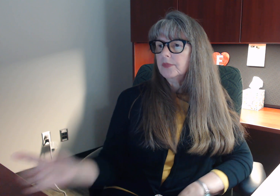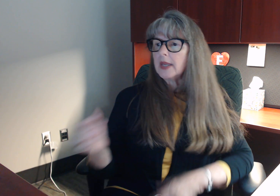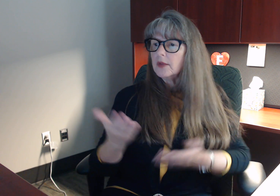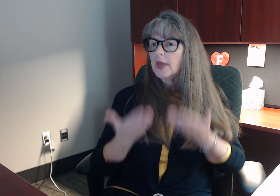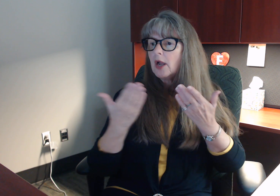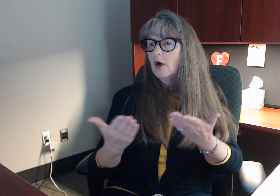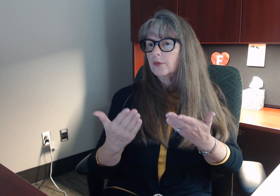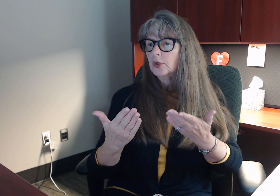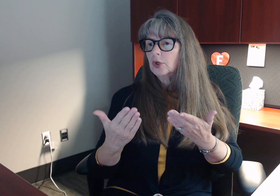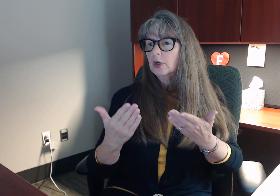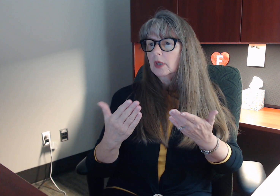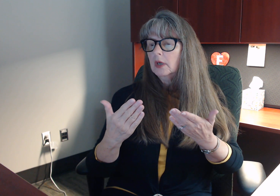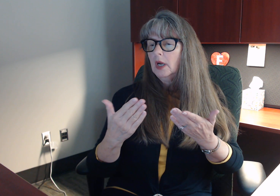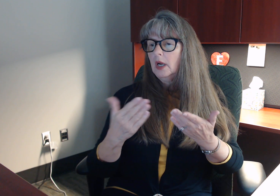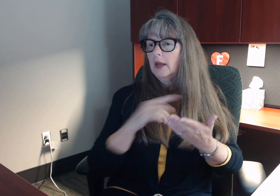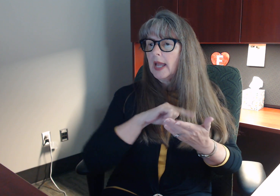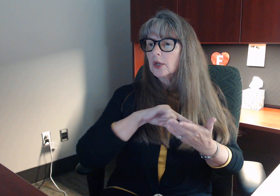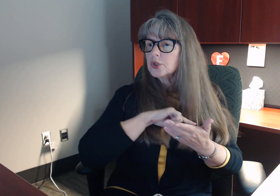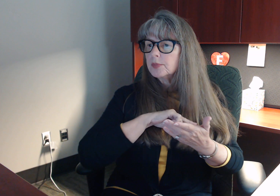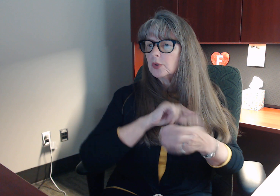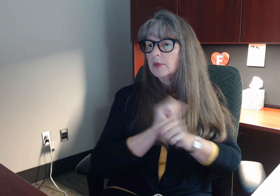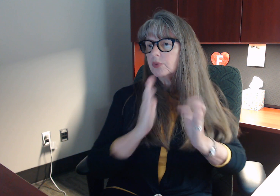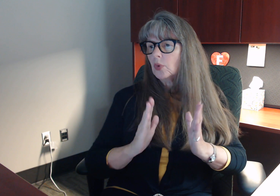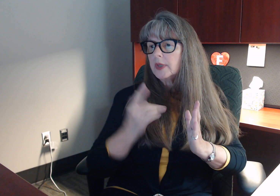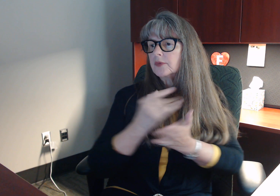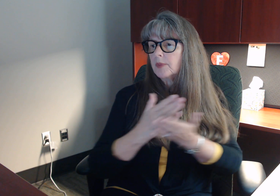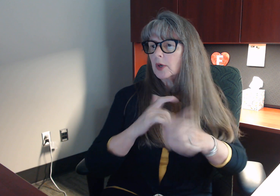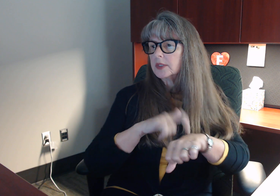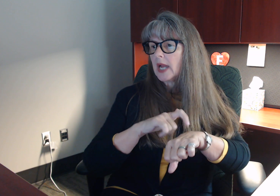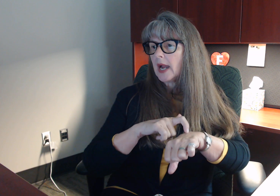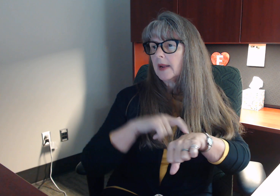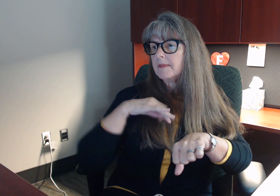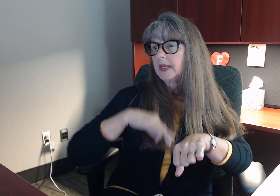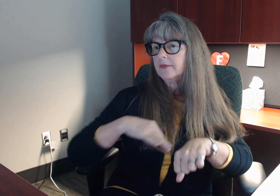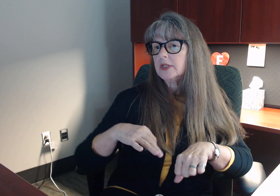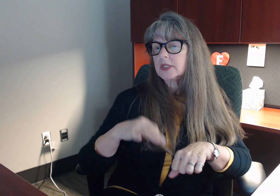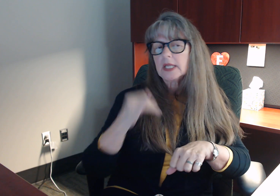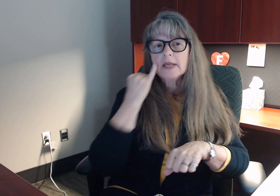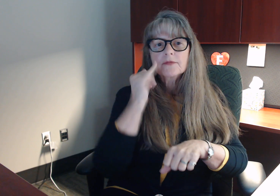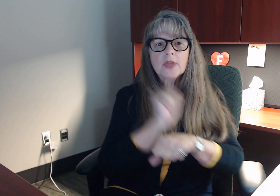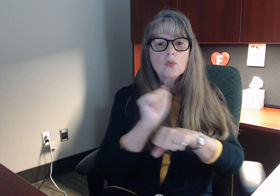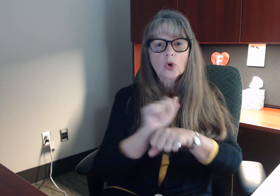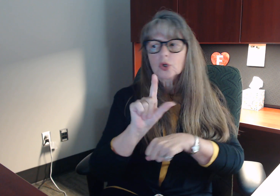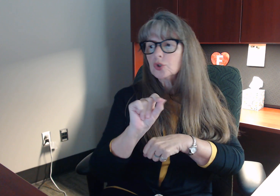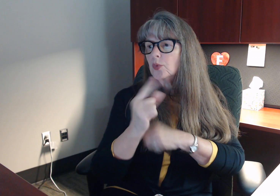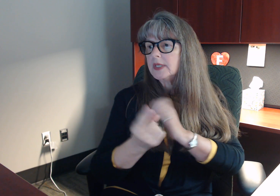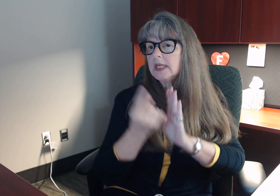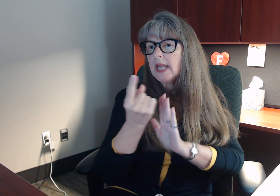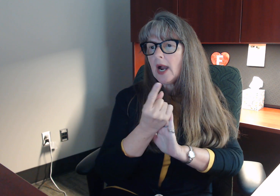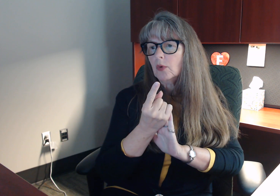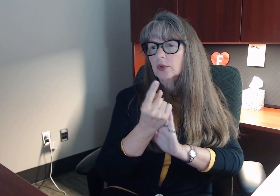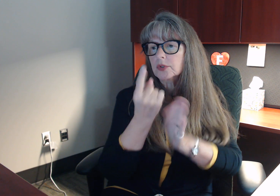They offer eligible employees for part-time benefits if they work 20 hours a